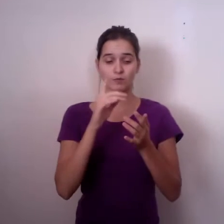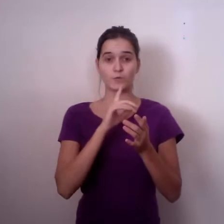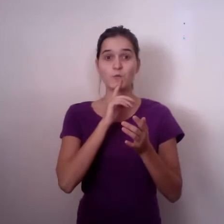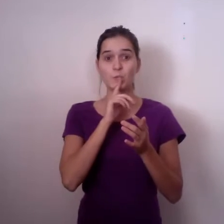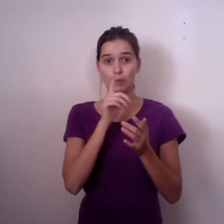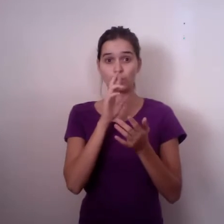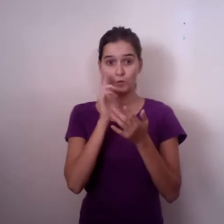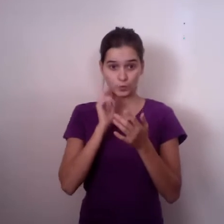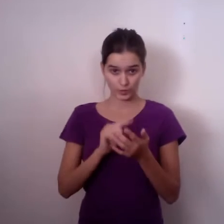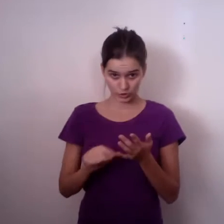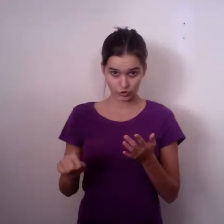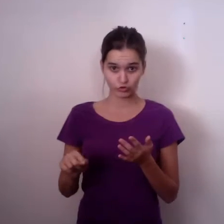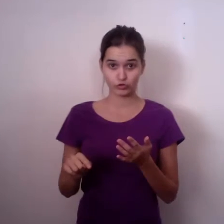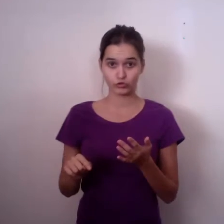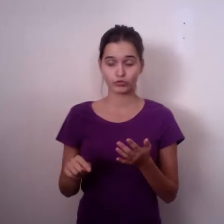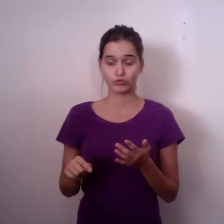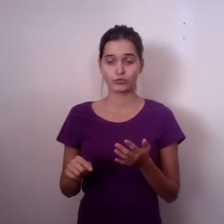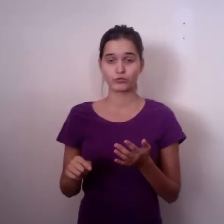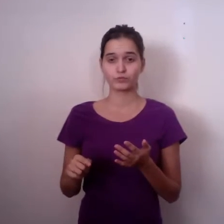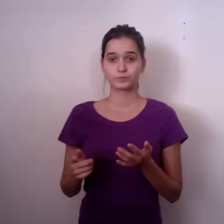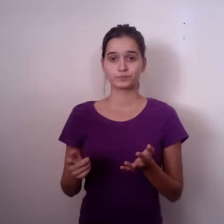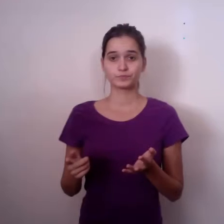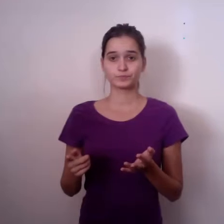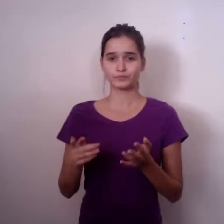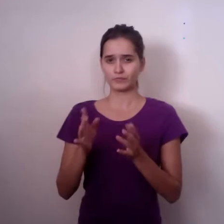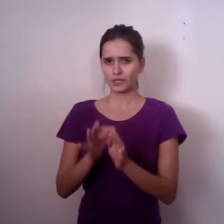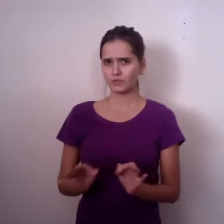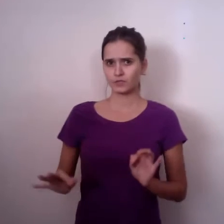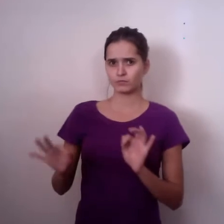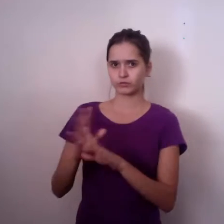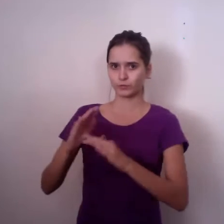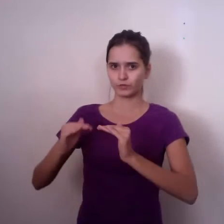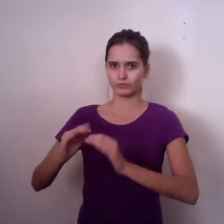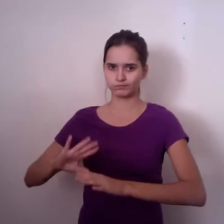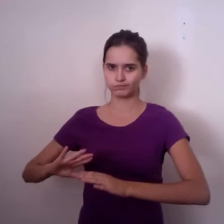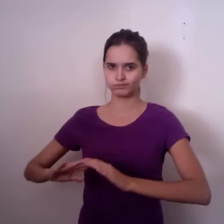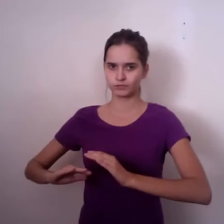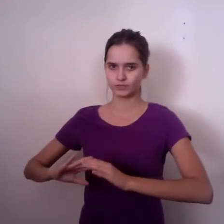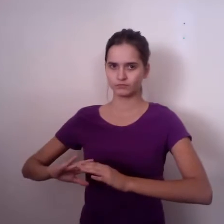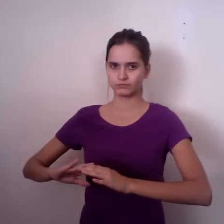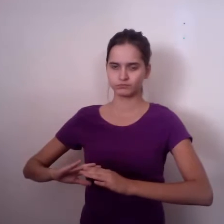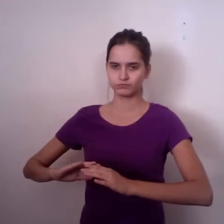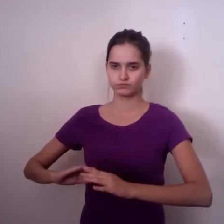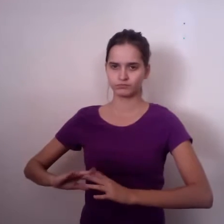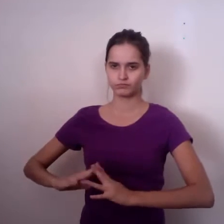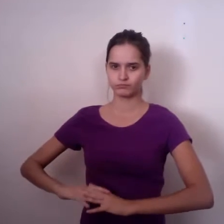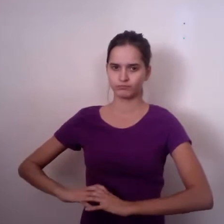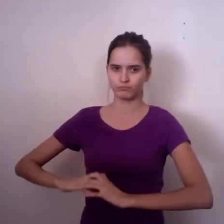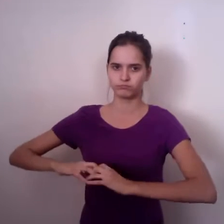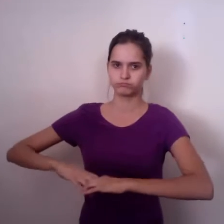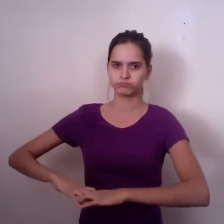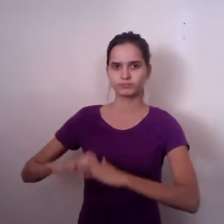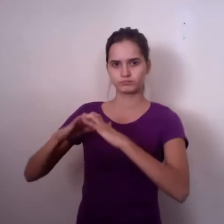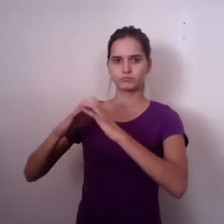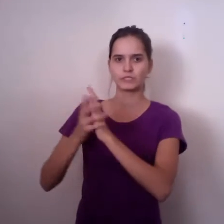it's really beneficial for them, because we do it as scholars on all levels, all the way up to doctoral